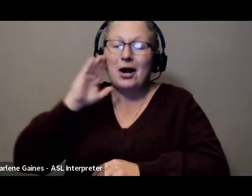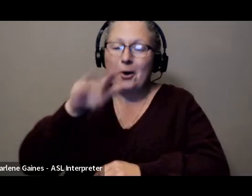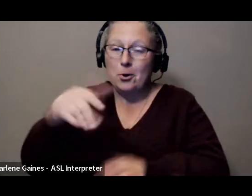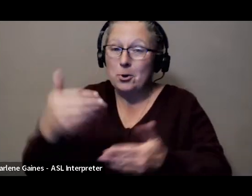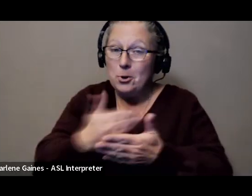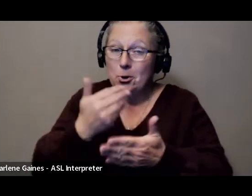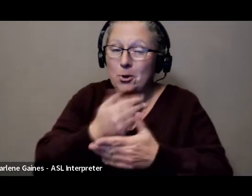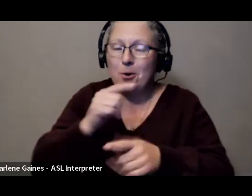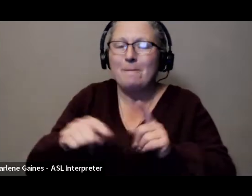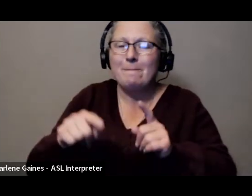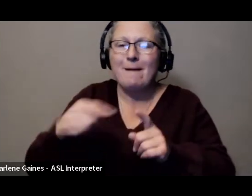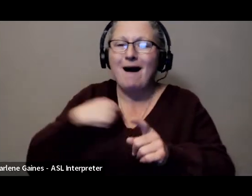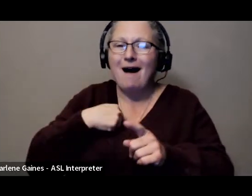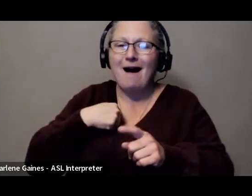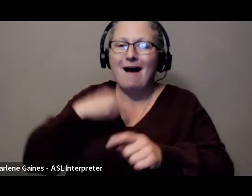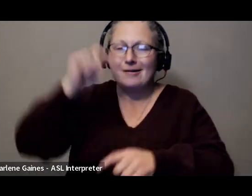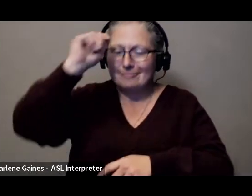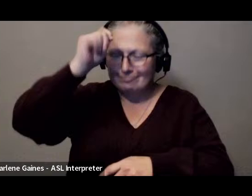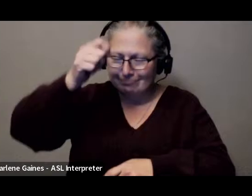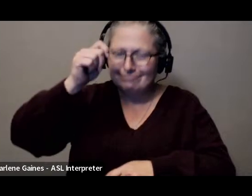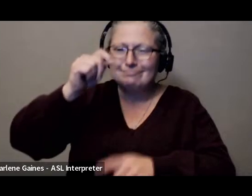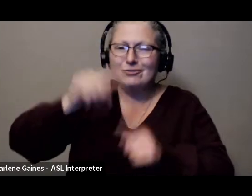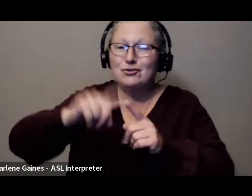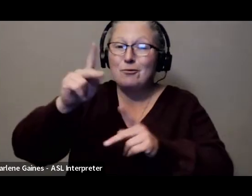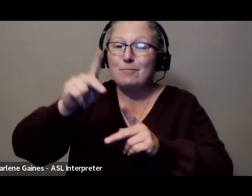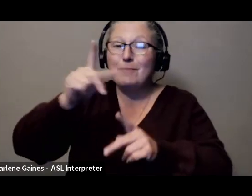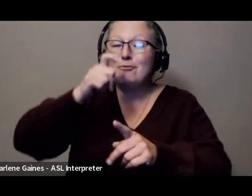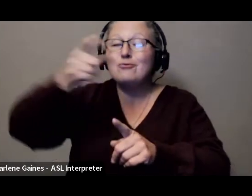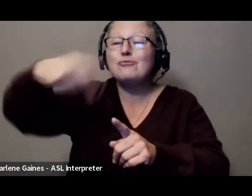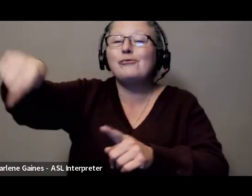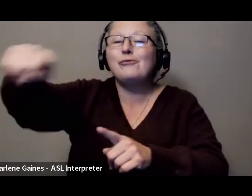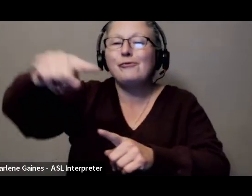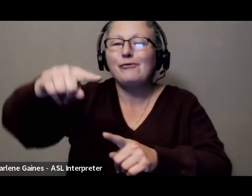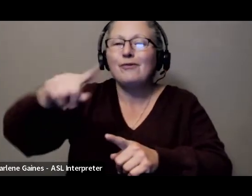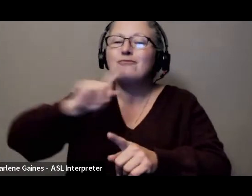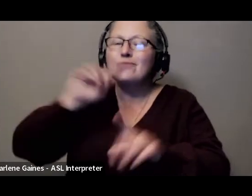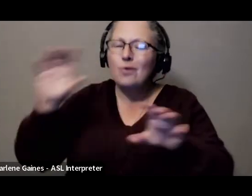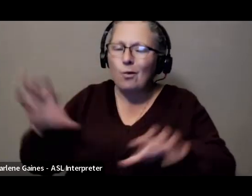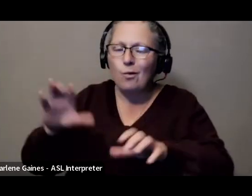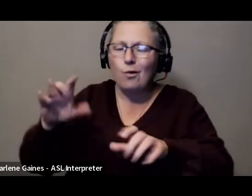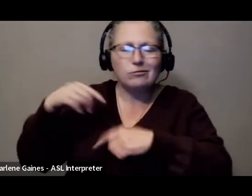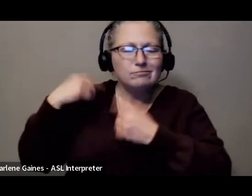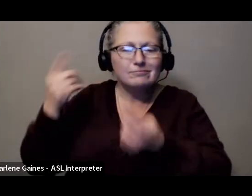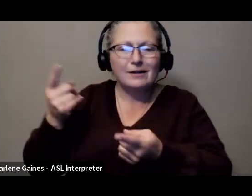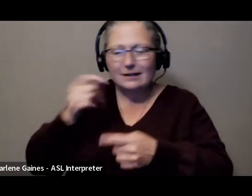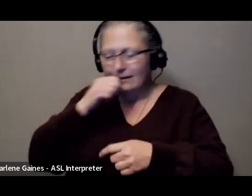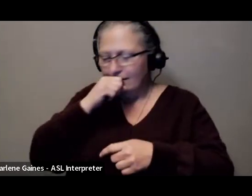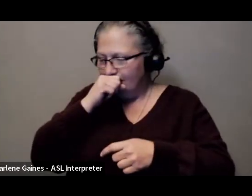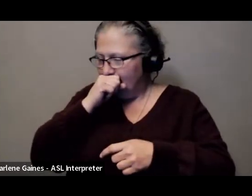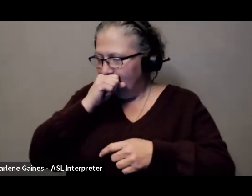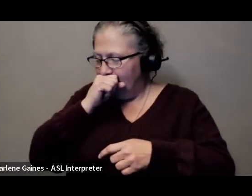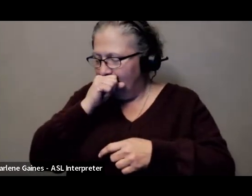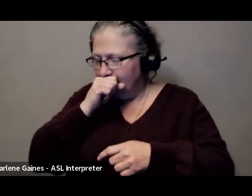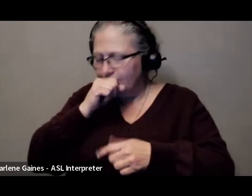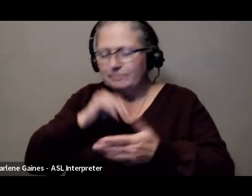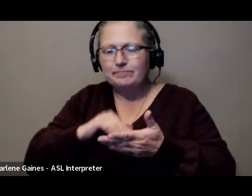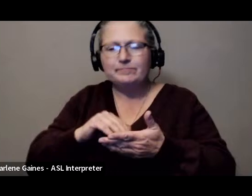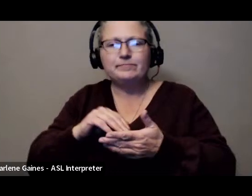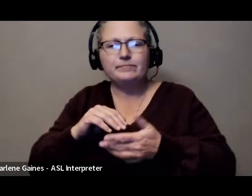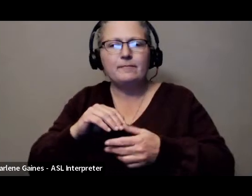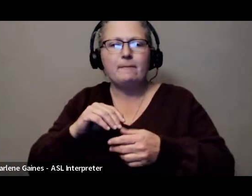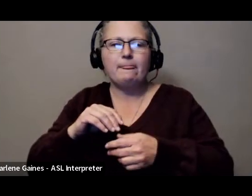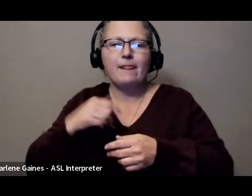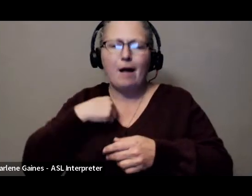but I'm nodding to the people behind you and around you that have really worked on this. So I'm really proud that that's